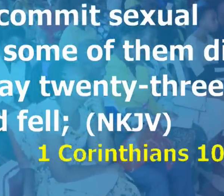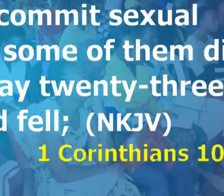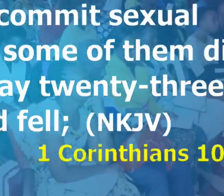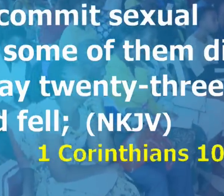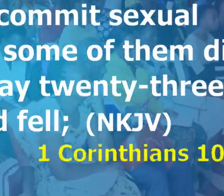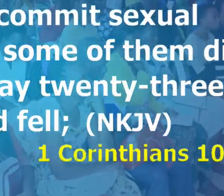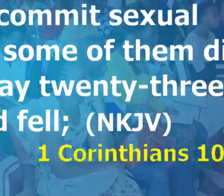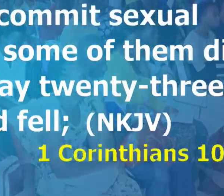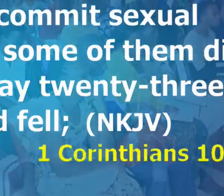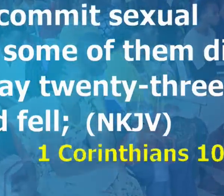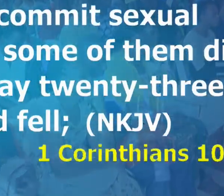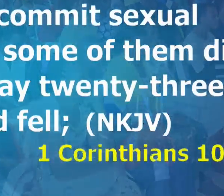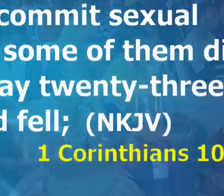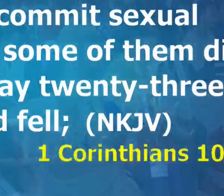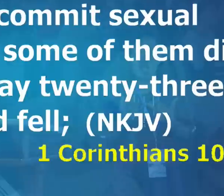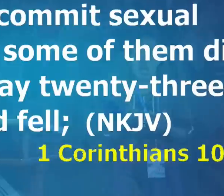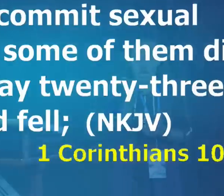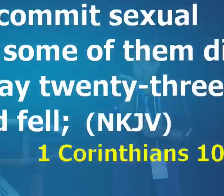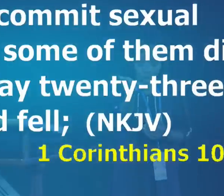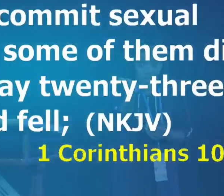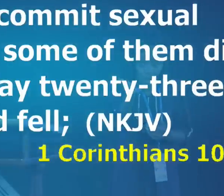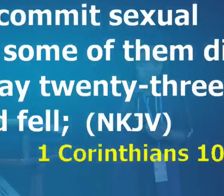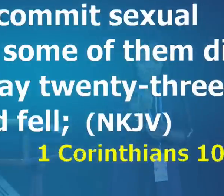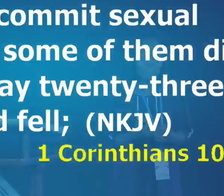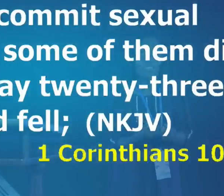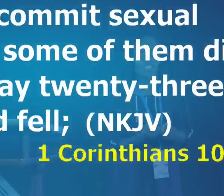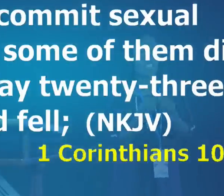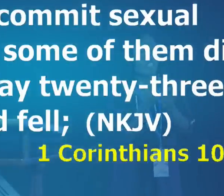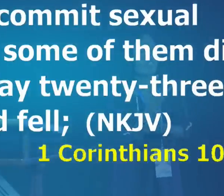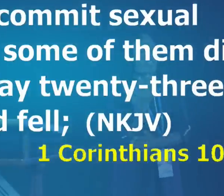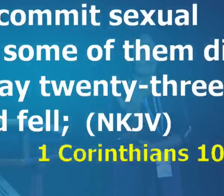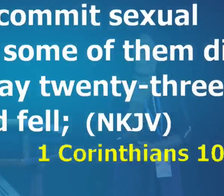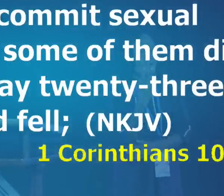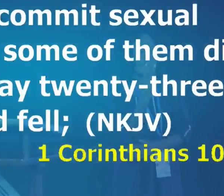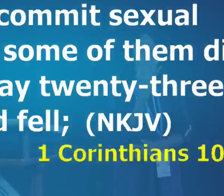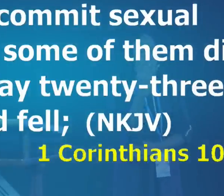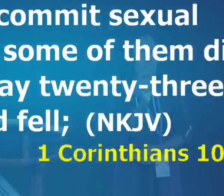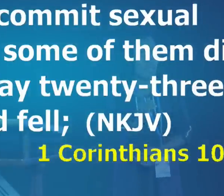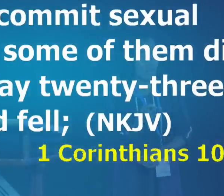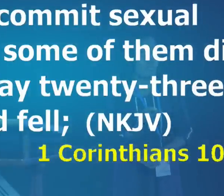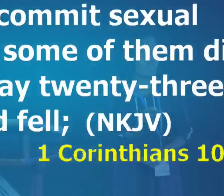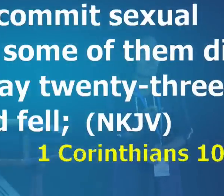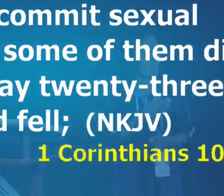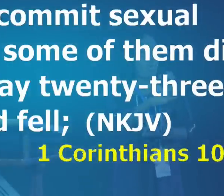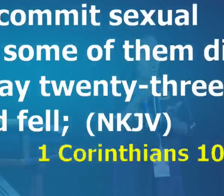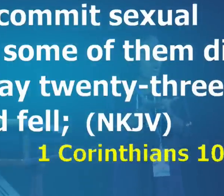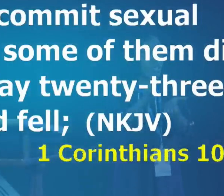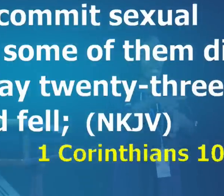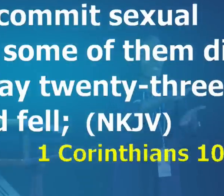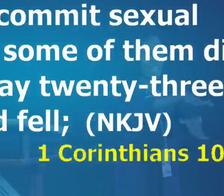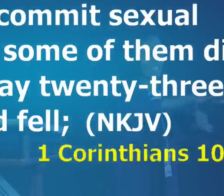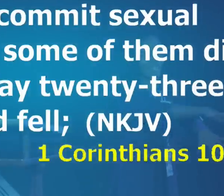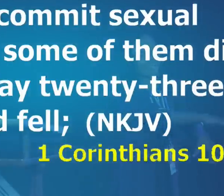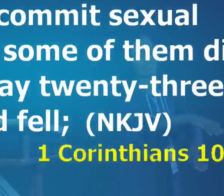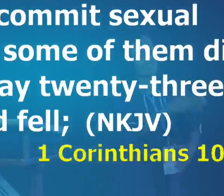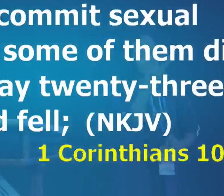doctor was speaking about adultery and fornication, and here the number of those that died because of that are given.